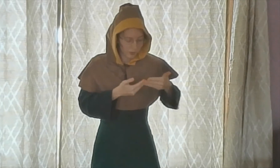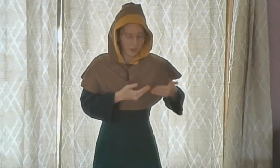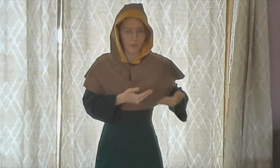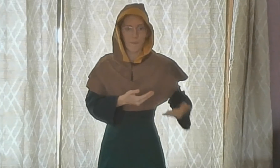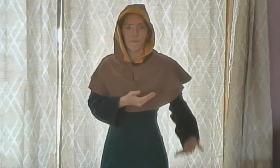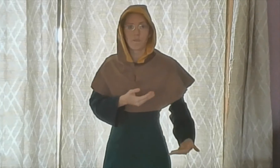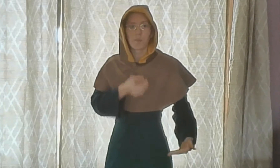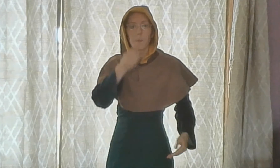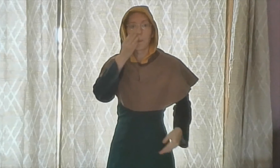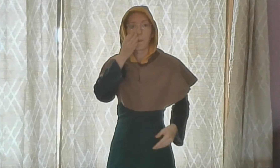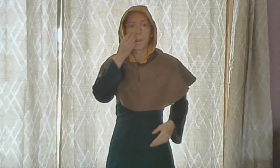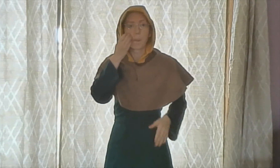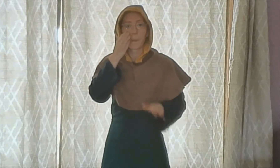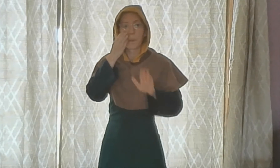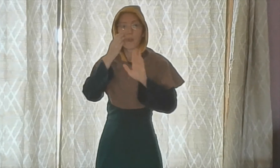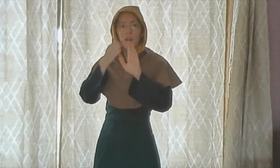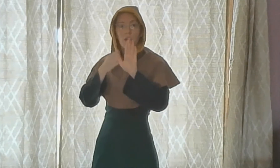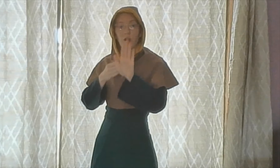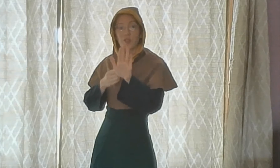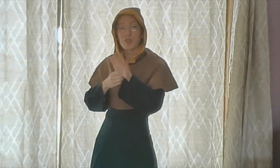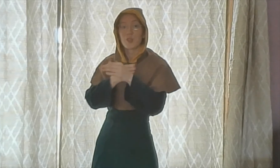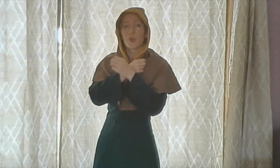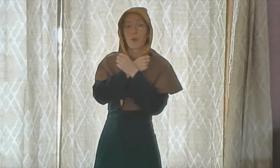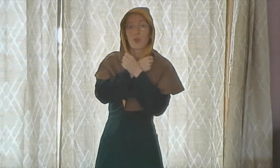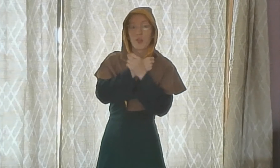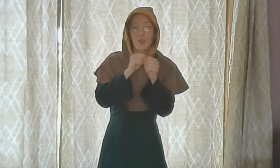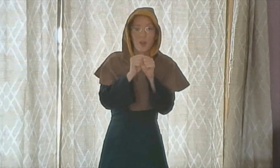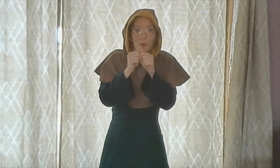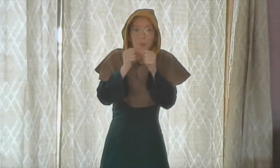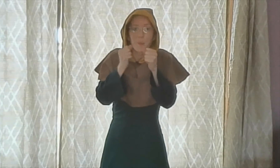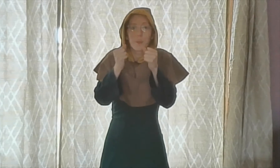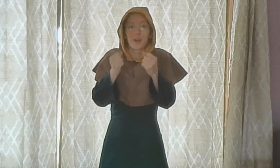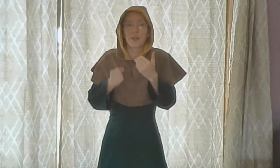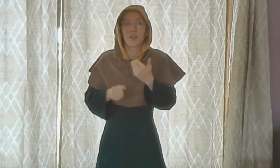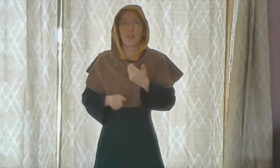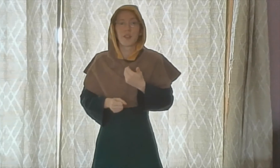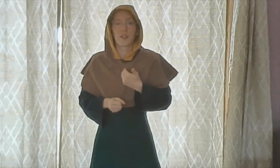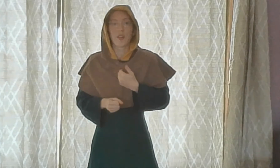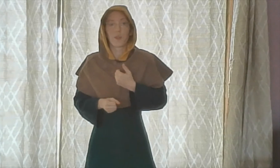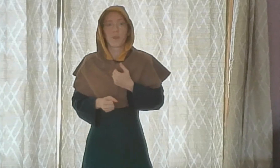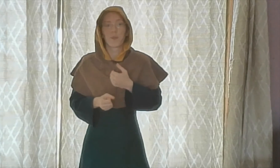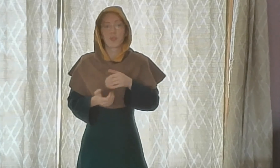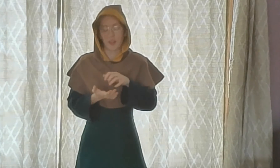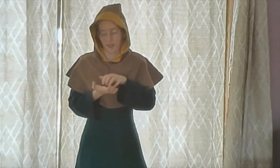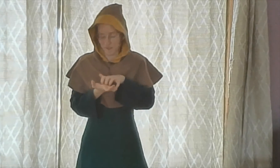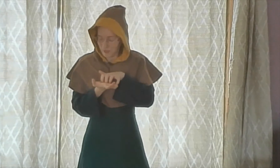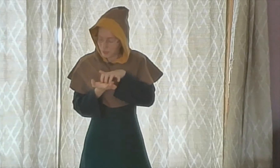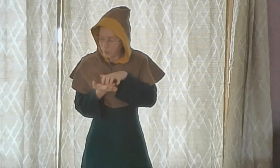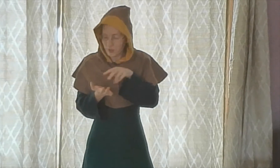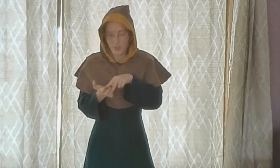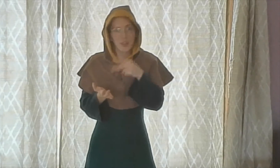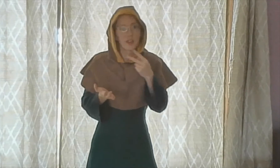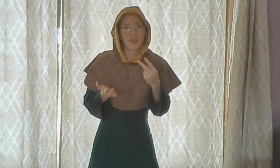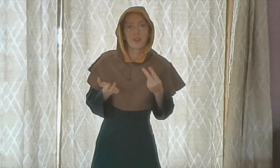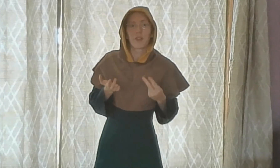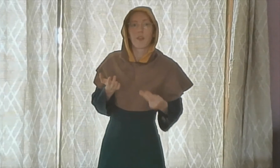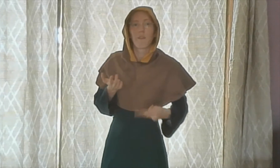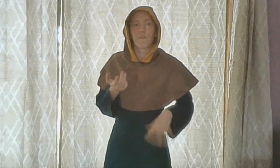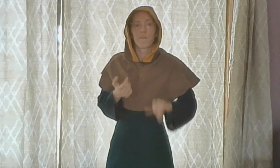wrapped in steel, and nothing brings me to my knees like the way you make me